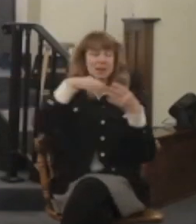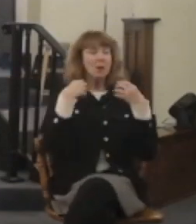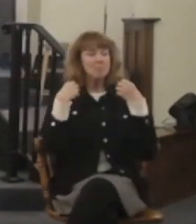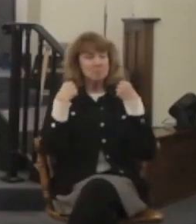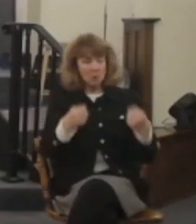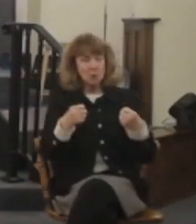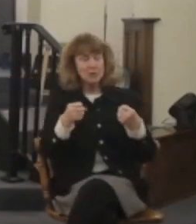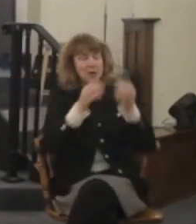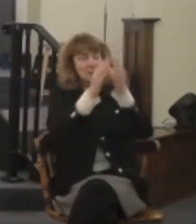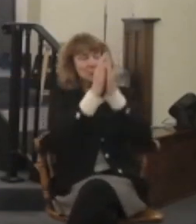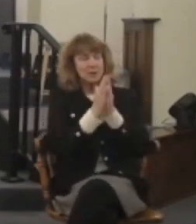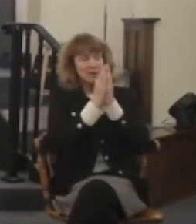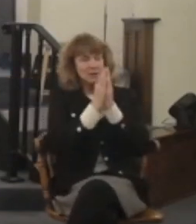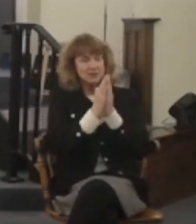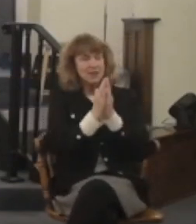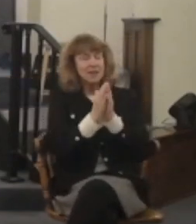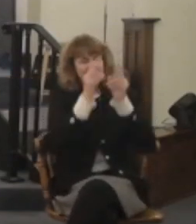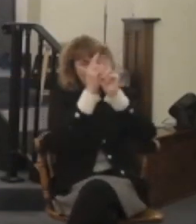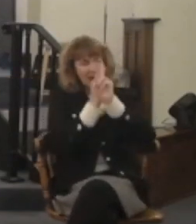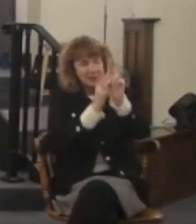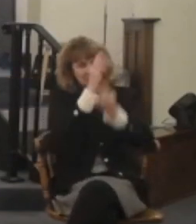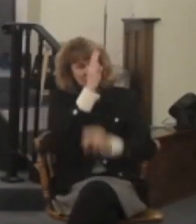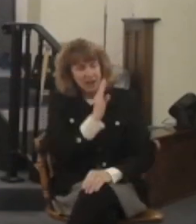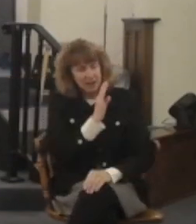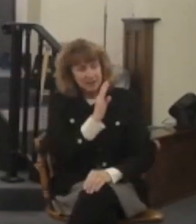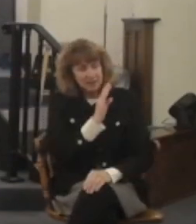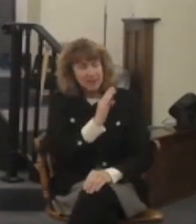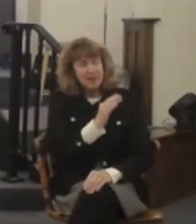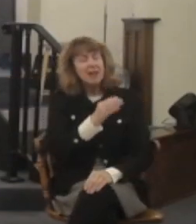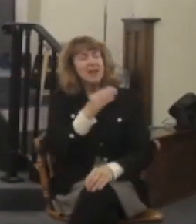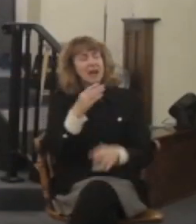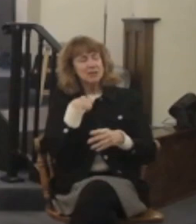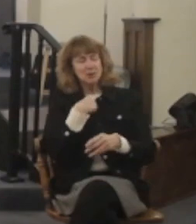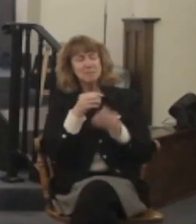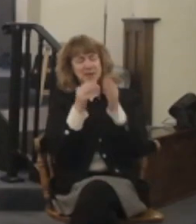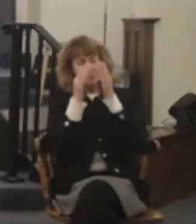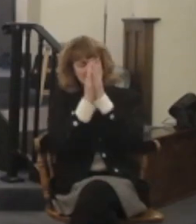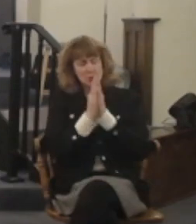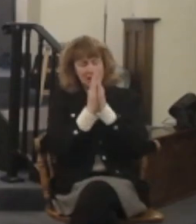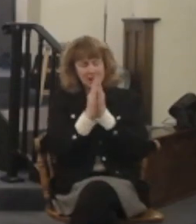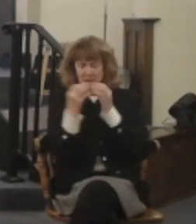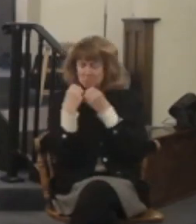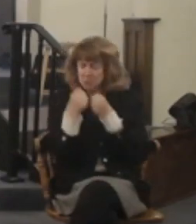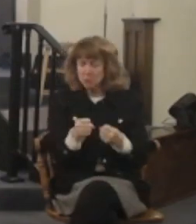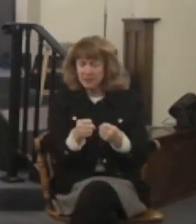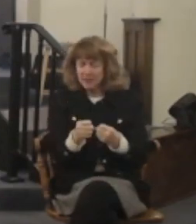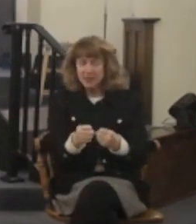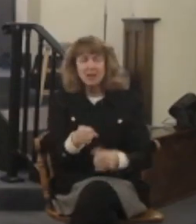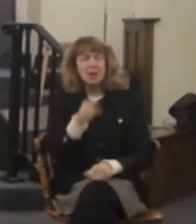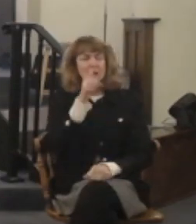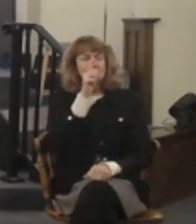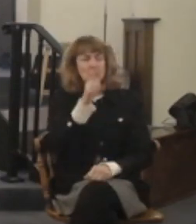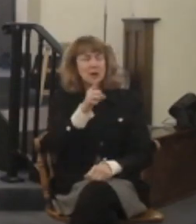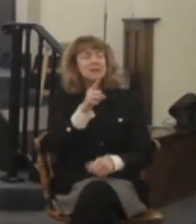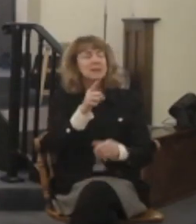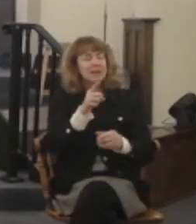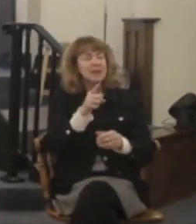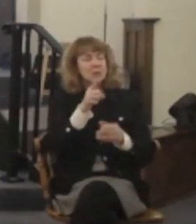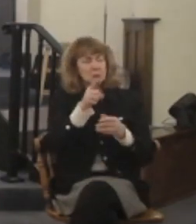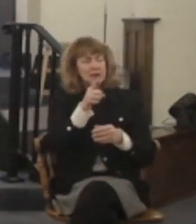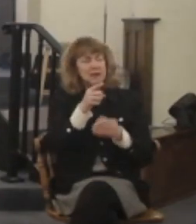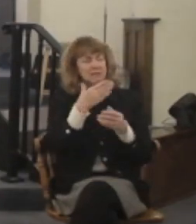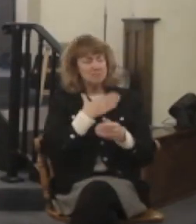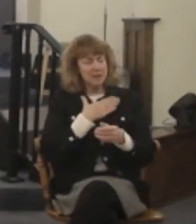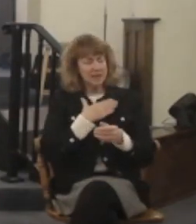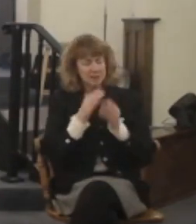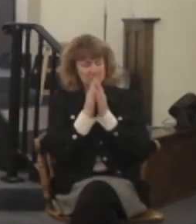God honors bold prayers. So I prayed boldly, and one of those prayers was to be able to tithe more from my